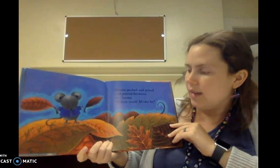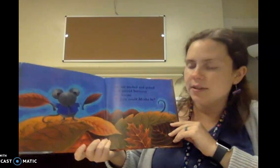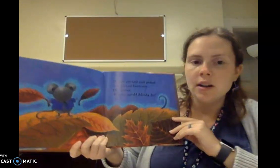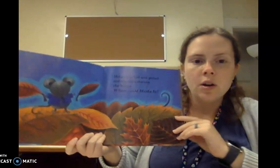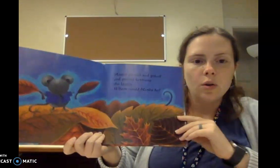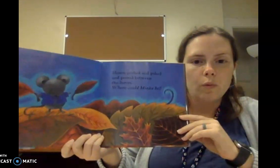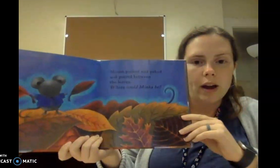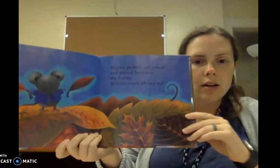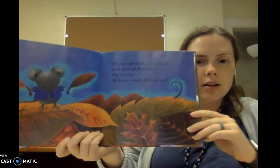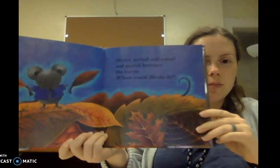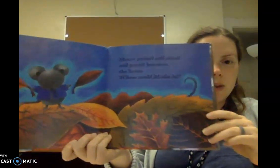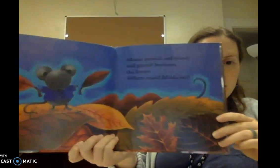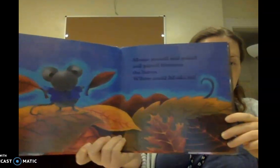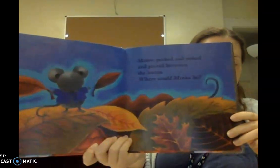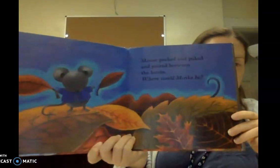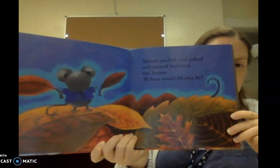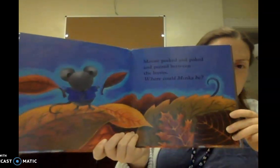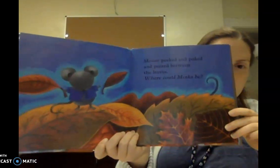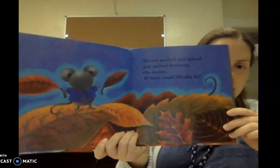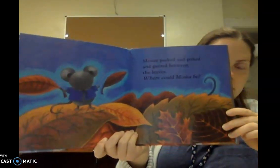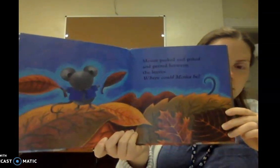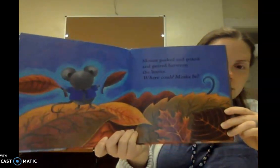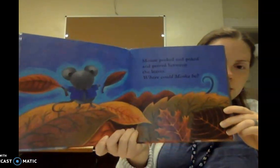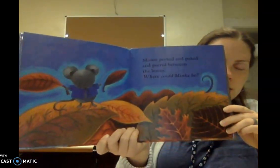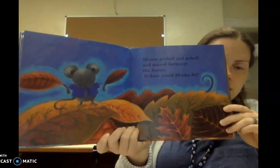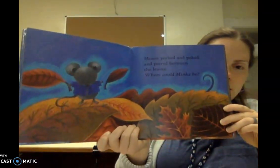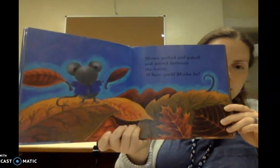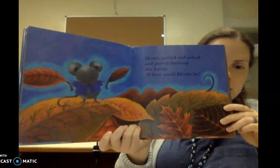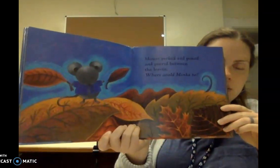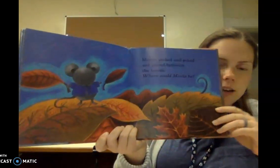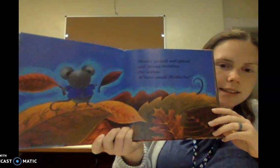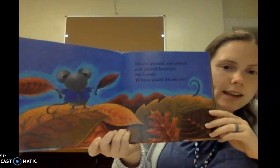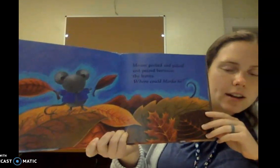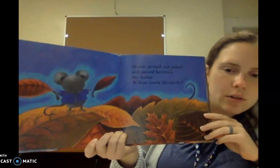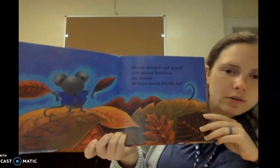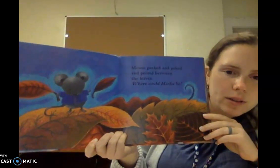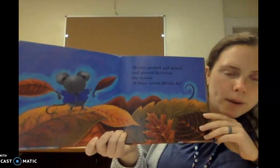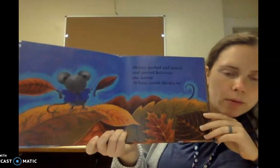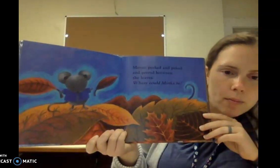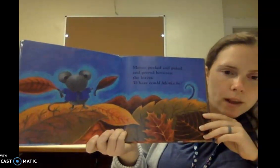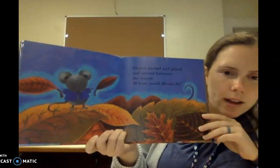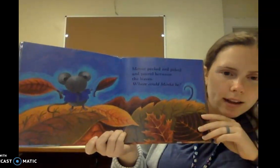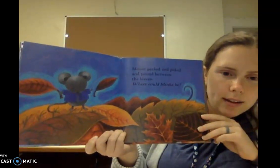leaves. Where could Minka be? Do you guys see any clues about where Minka